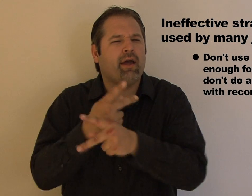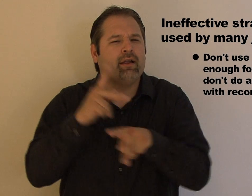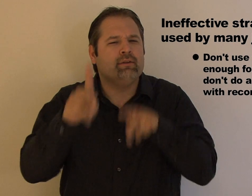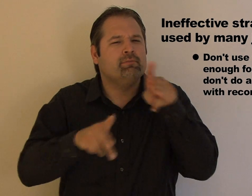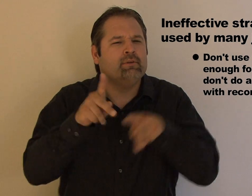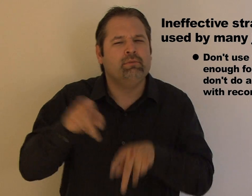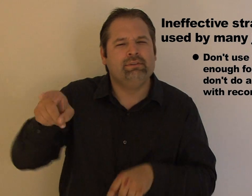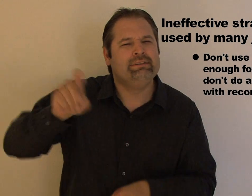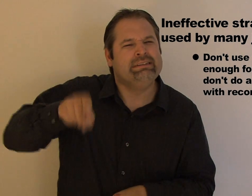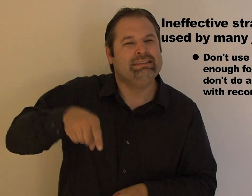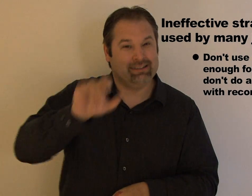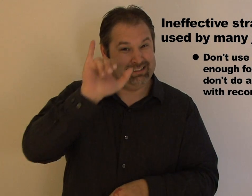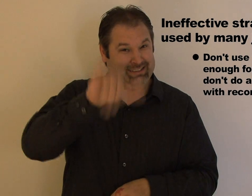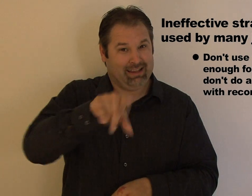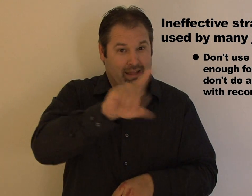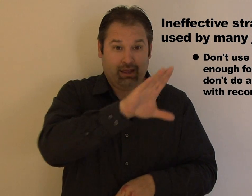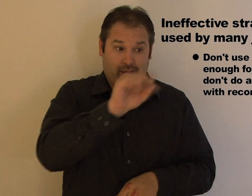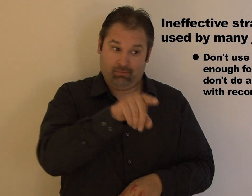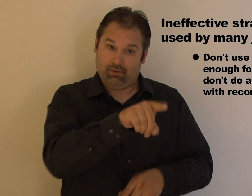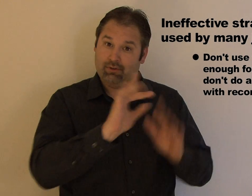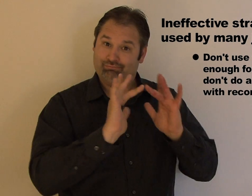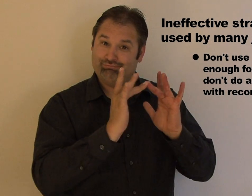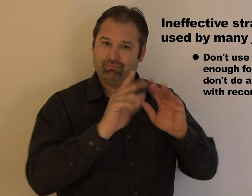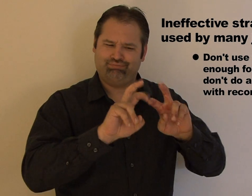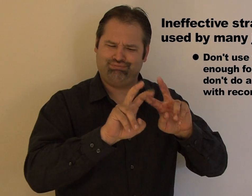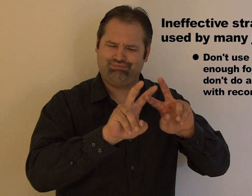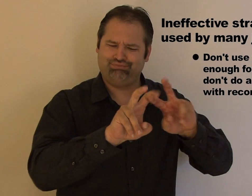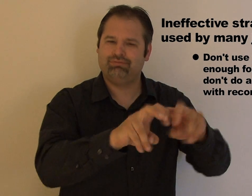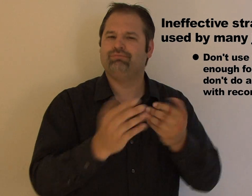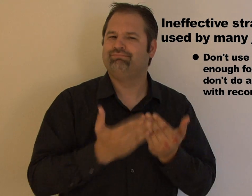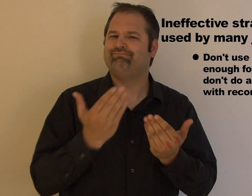Again, the internet is a fantastic resource for that.